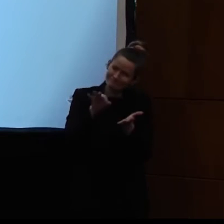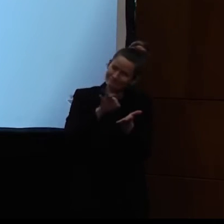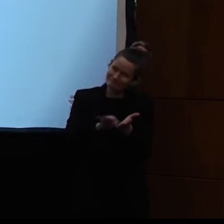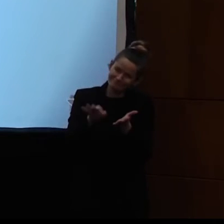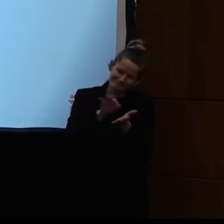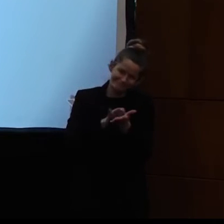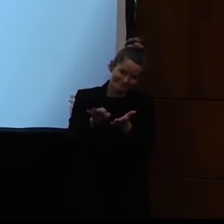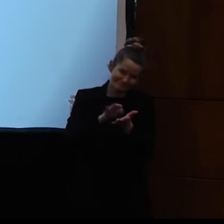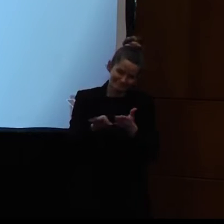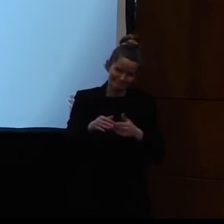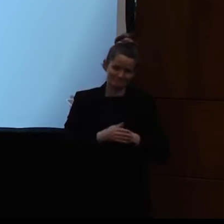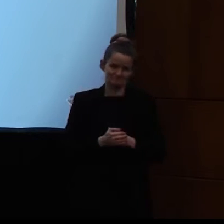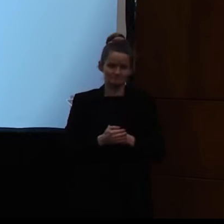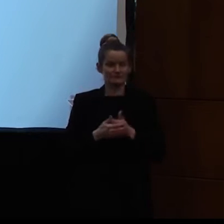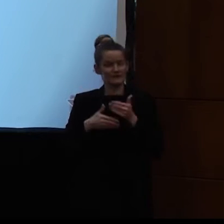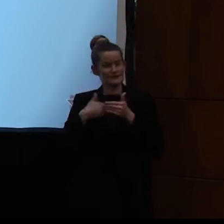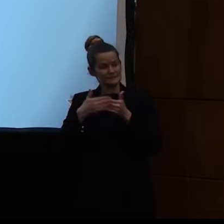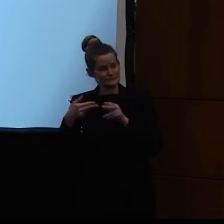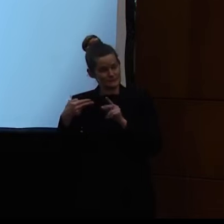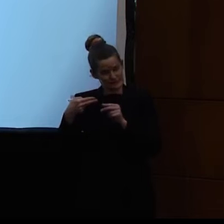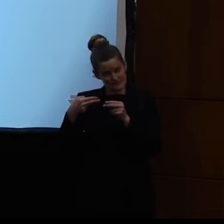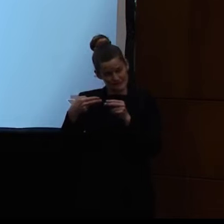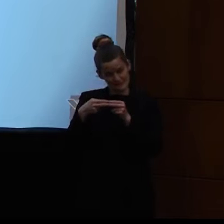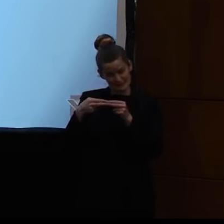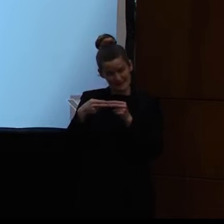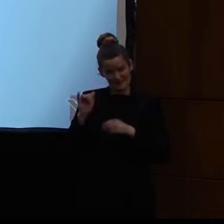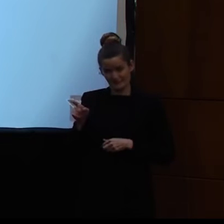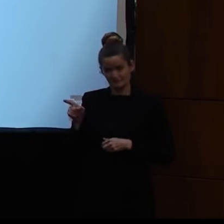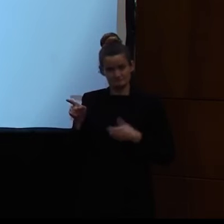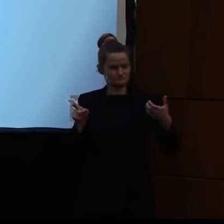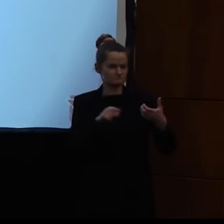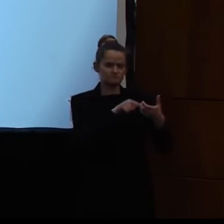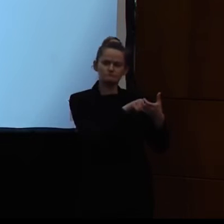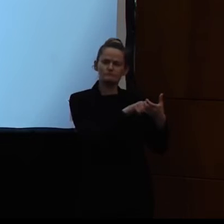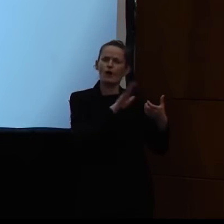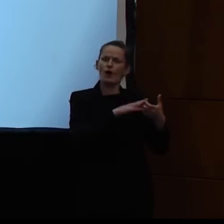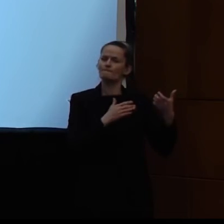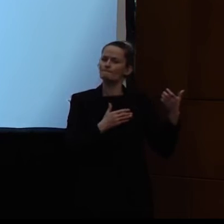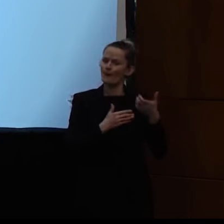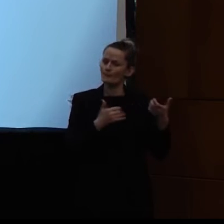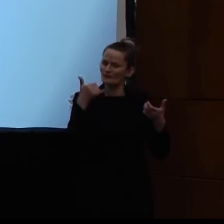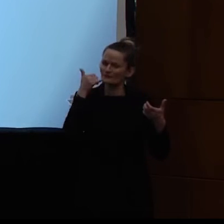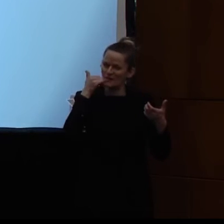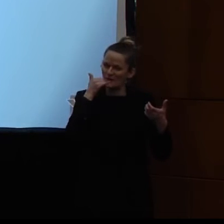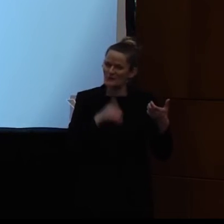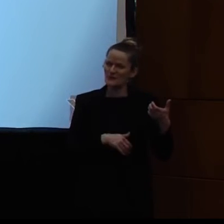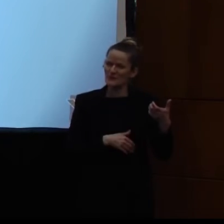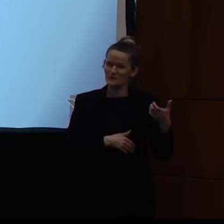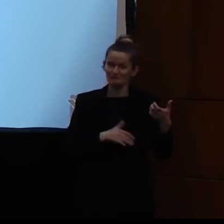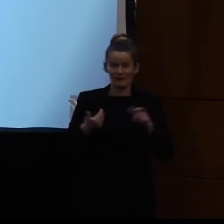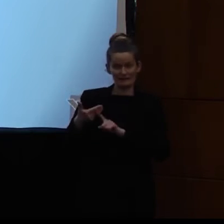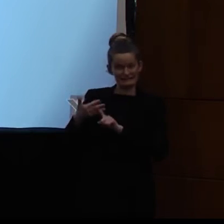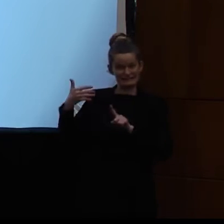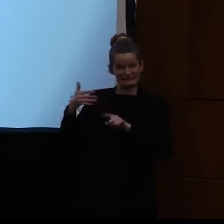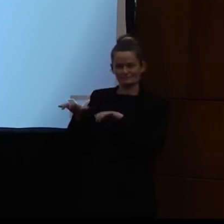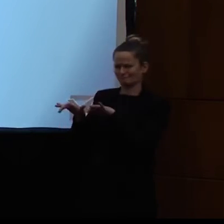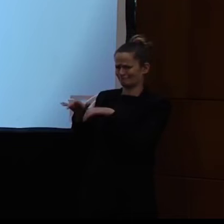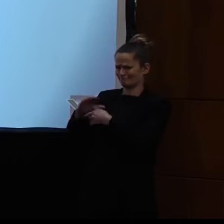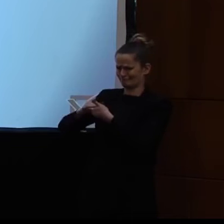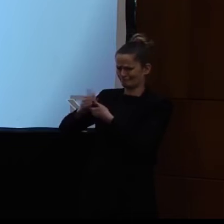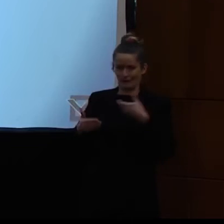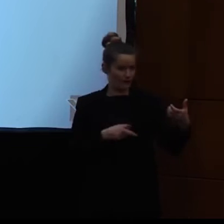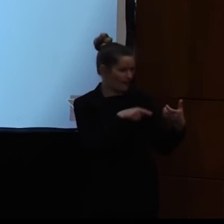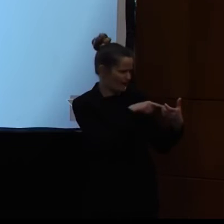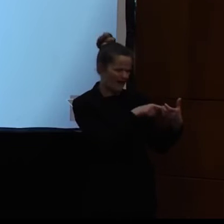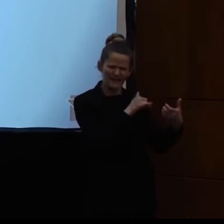slide I want to show you. This is what your mobile results are going to look like on your phone. Again, you're going to have those 5 categories, and you're going to be able to see the results progress if you're bringing